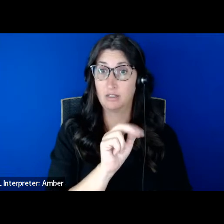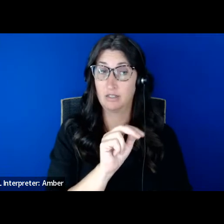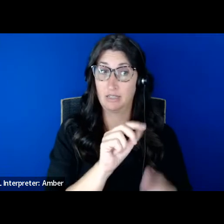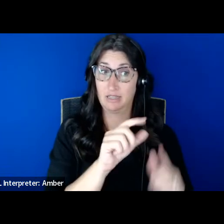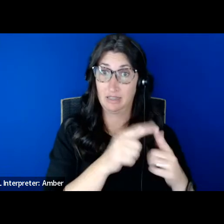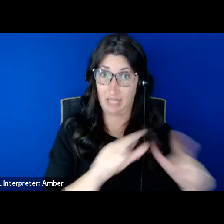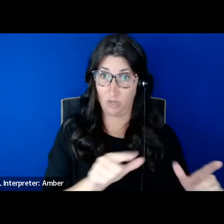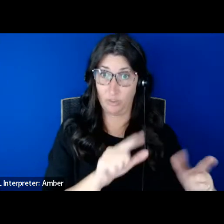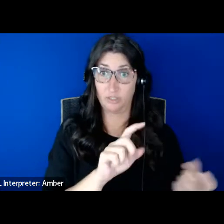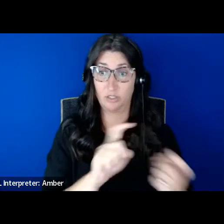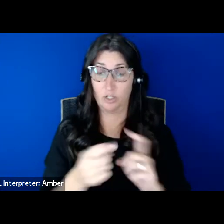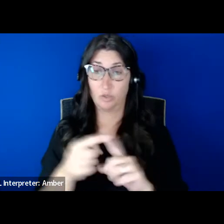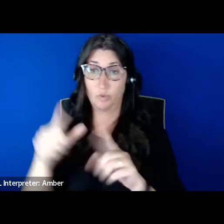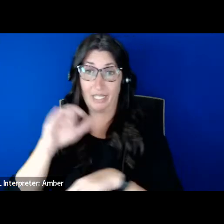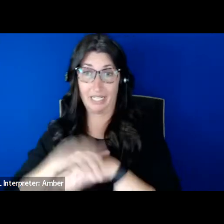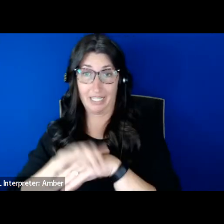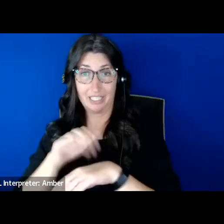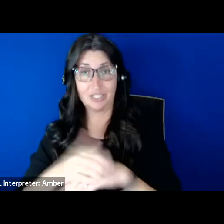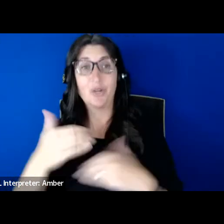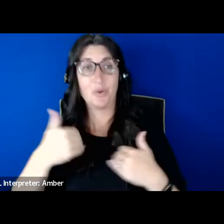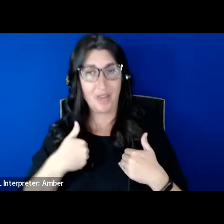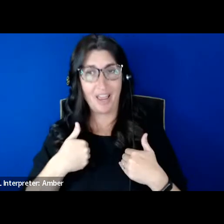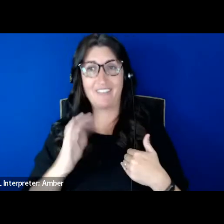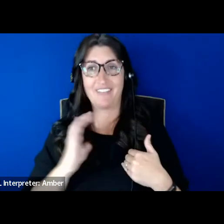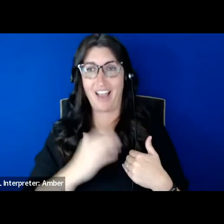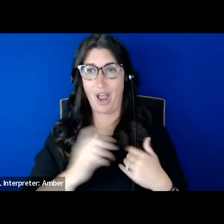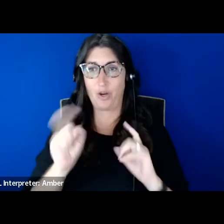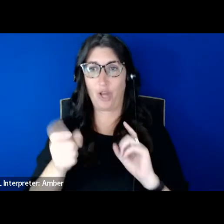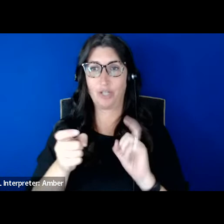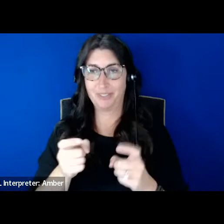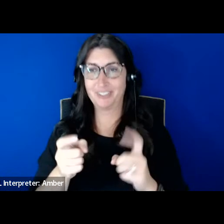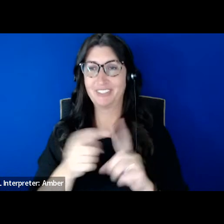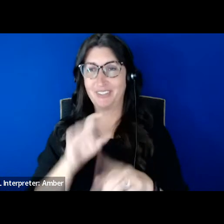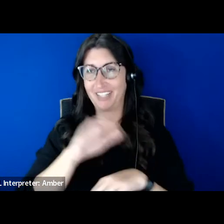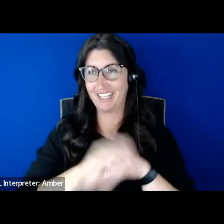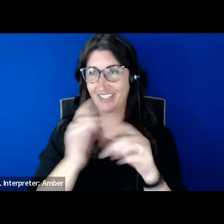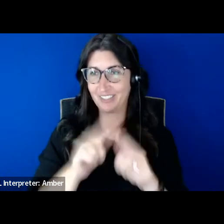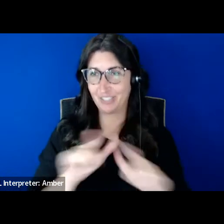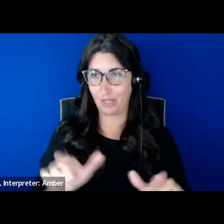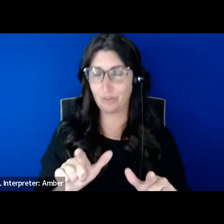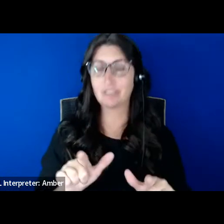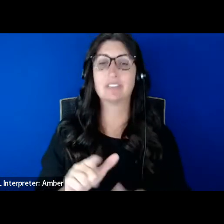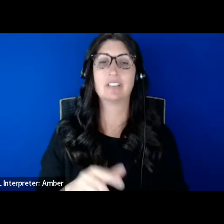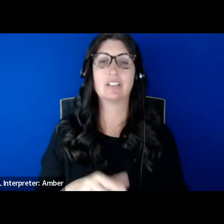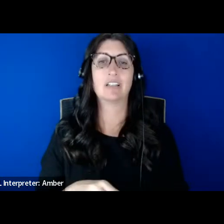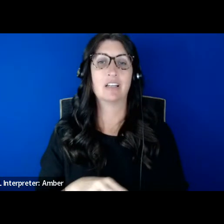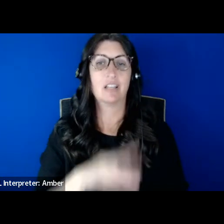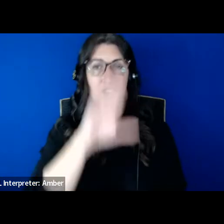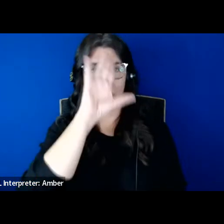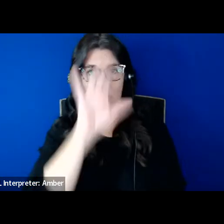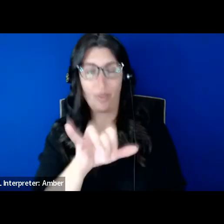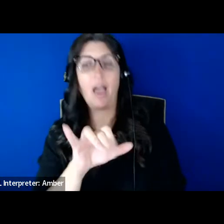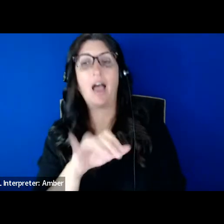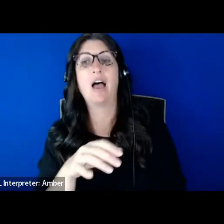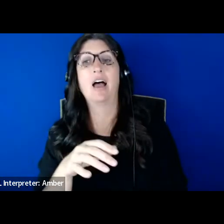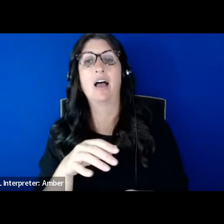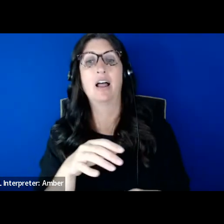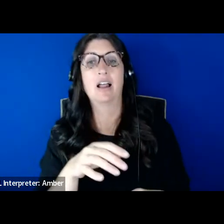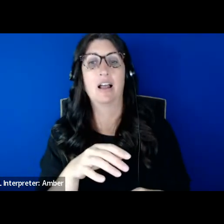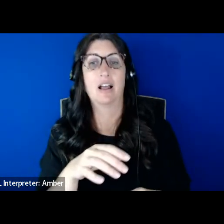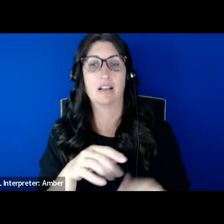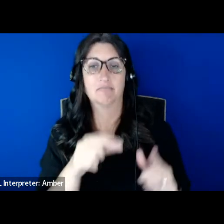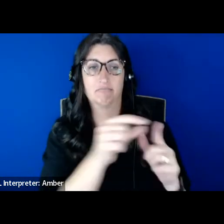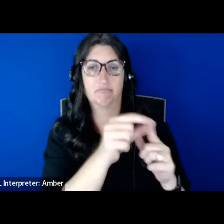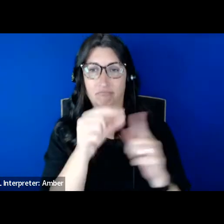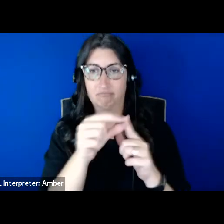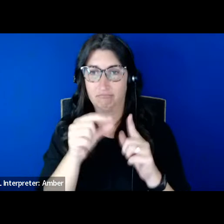because we have our contribution to the English language, just to kind of give you a sense of that before I go into to tell you a little bit